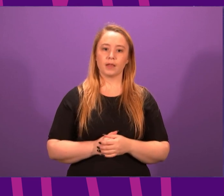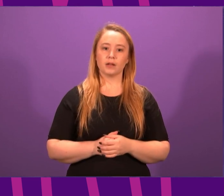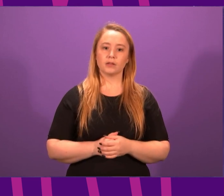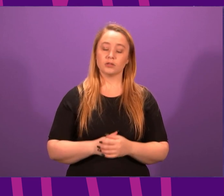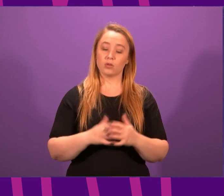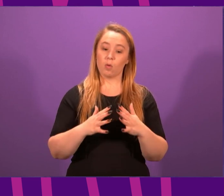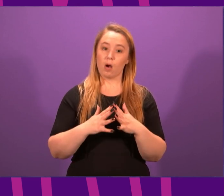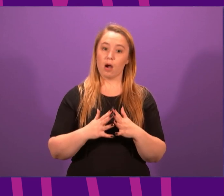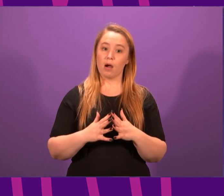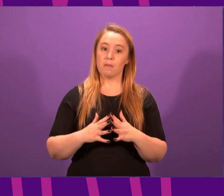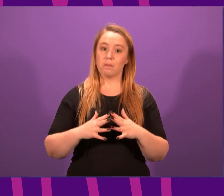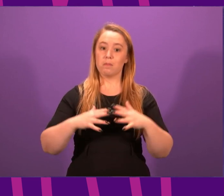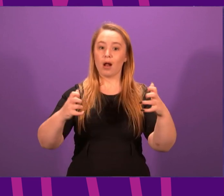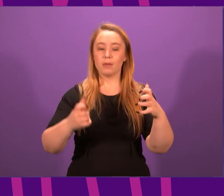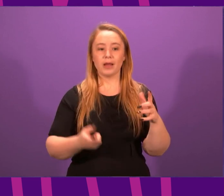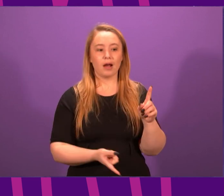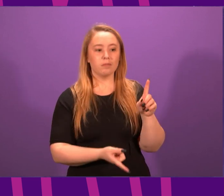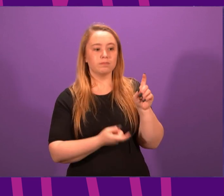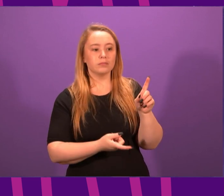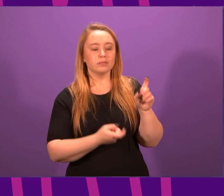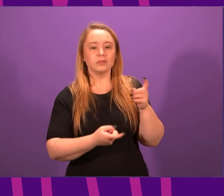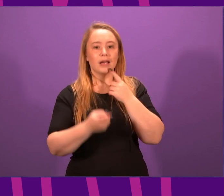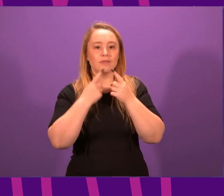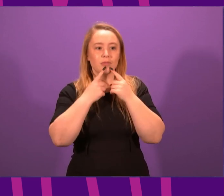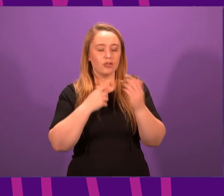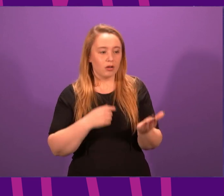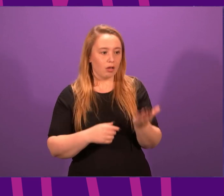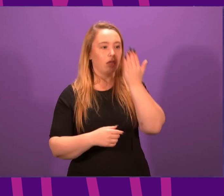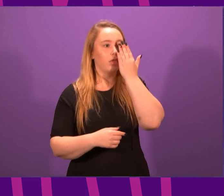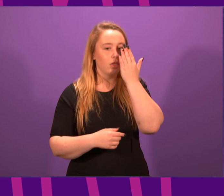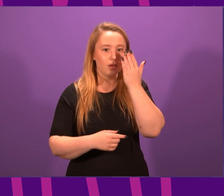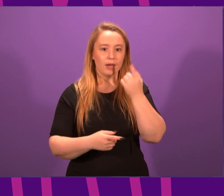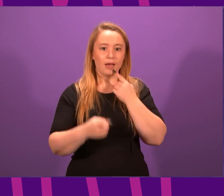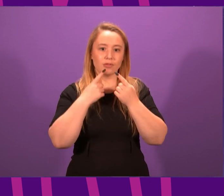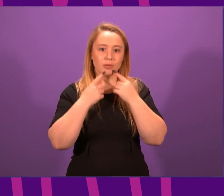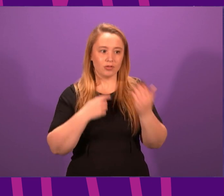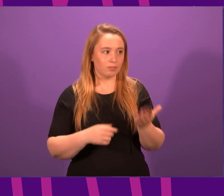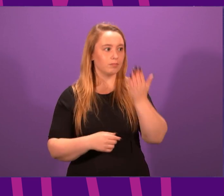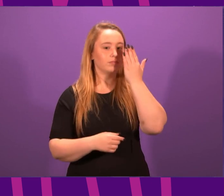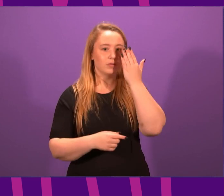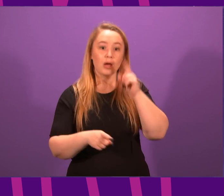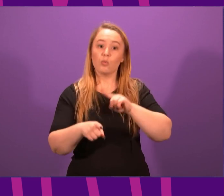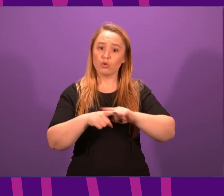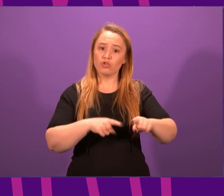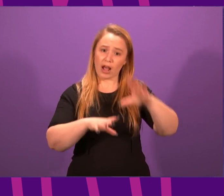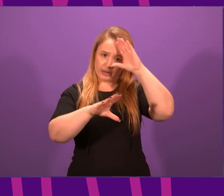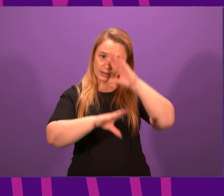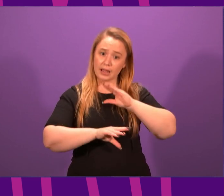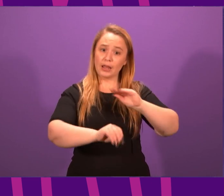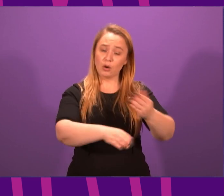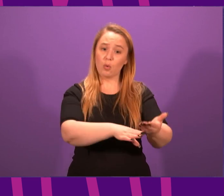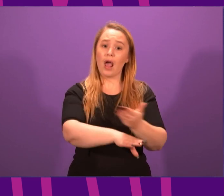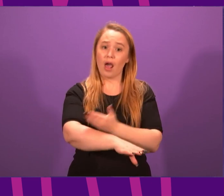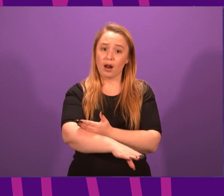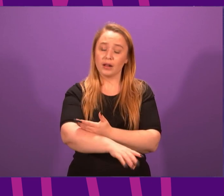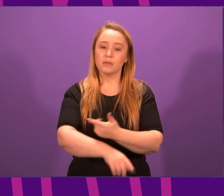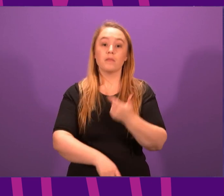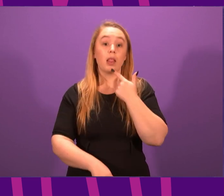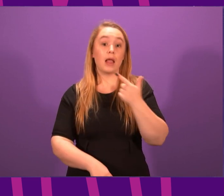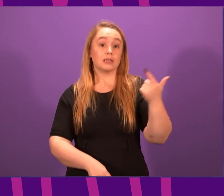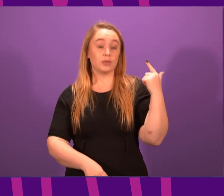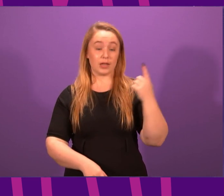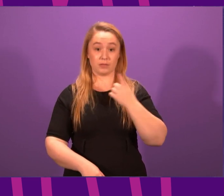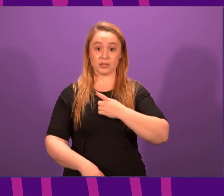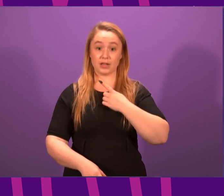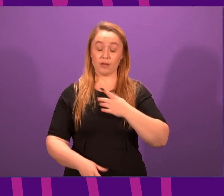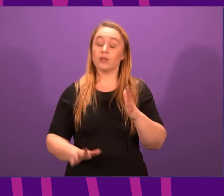Parliament is getting information sometimes at short notice. We will try to provide as much notice as possible. I spent last week, and I